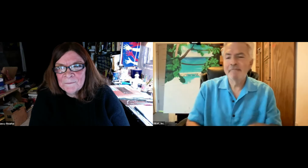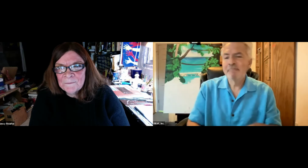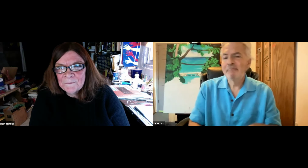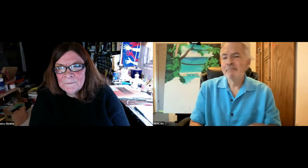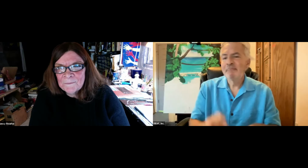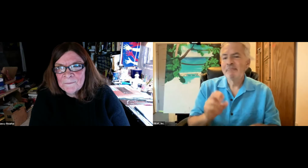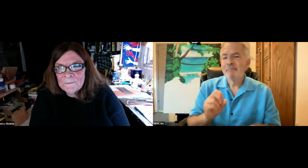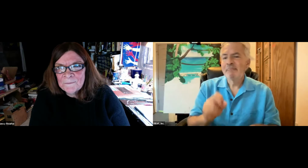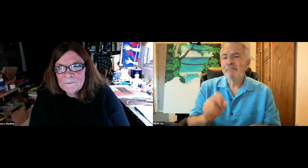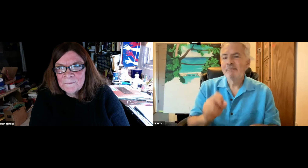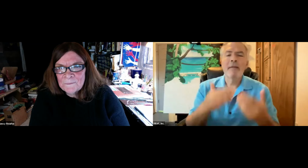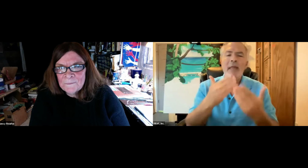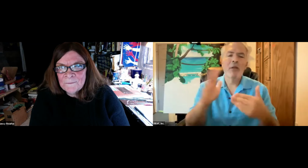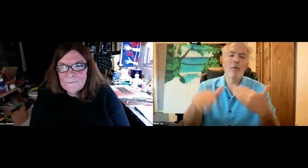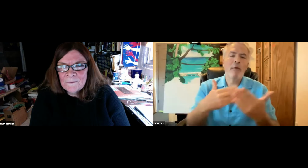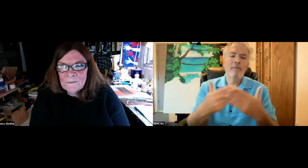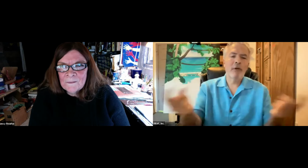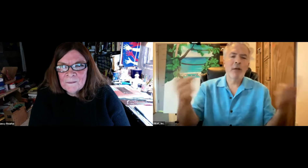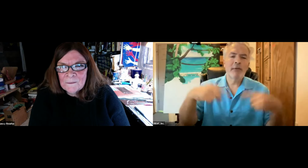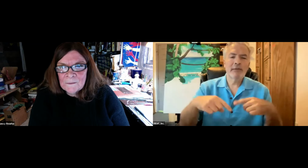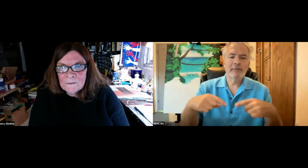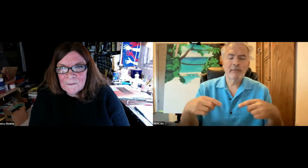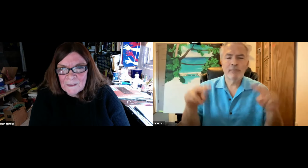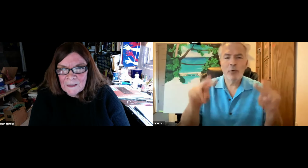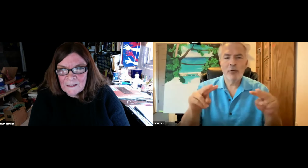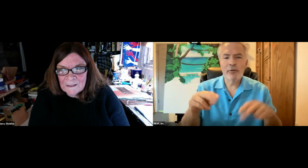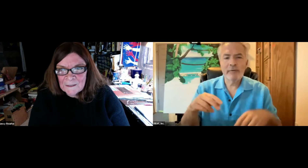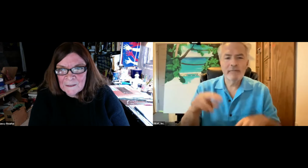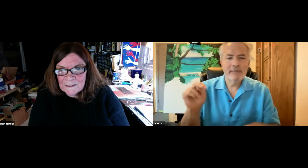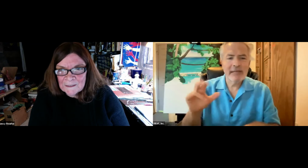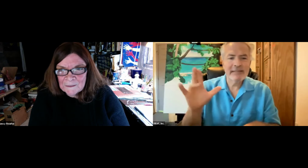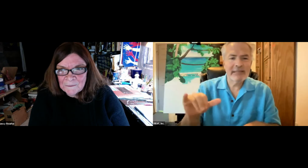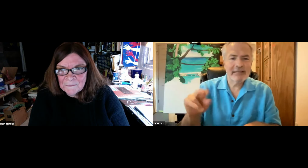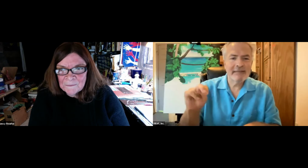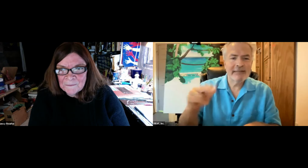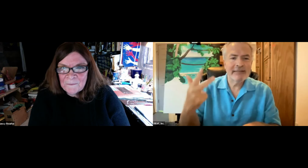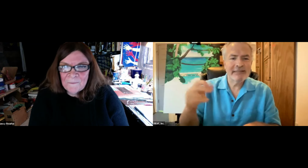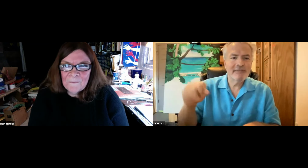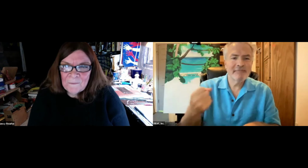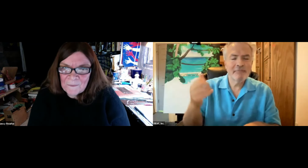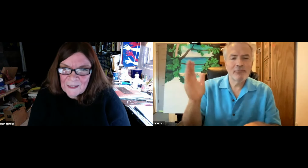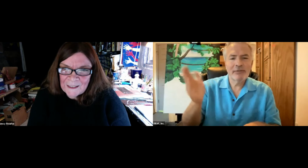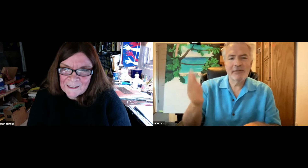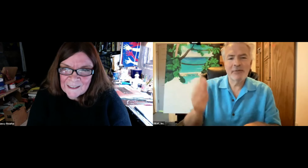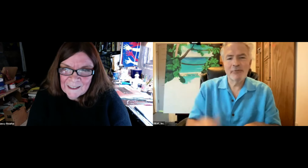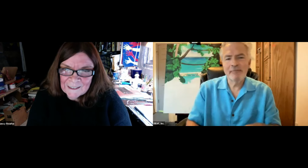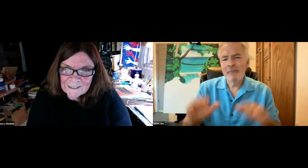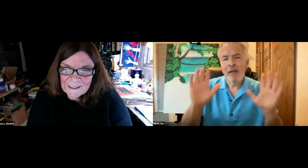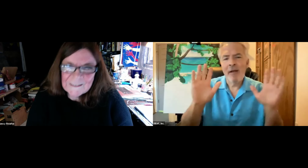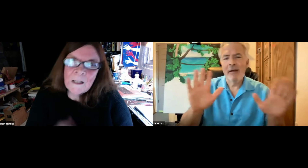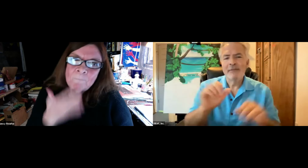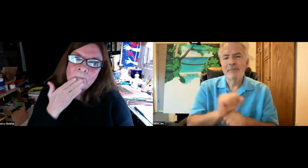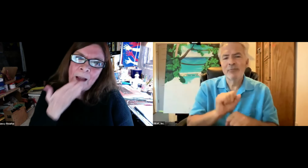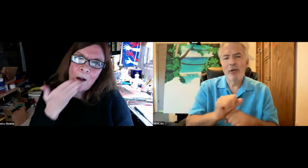I will put that in the chat so you all can see that. So thank you all for coming. I really appreciate it. And Nancy,